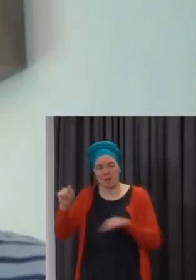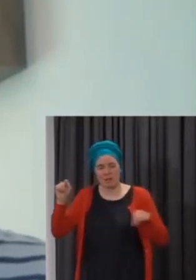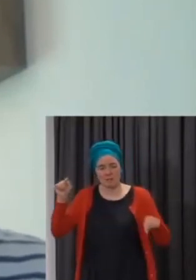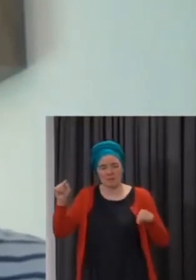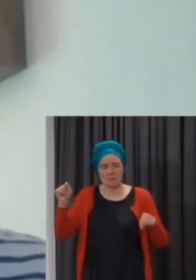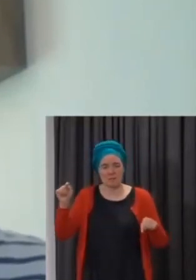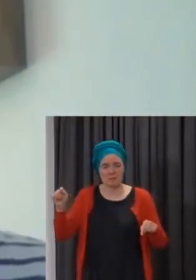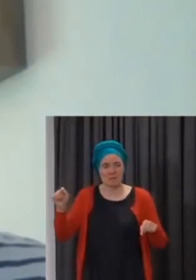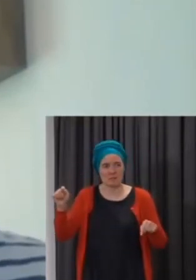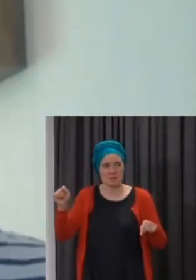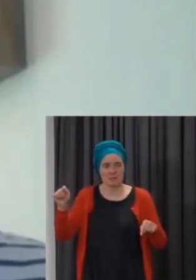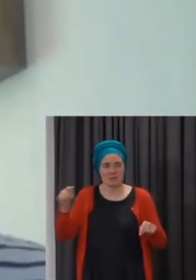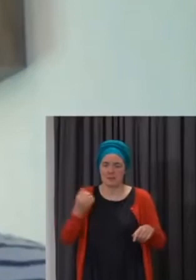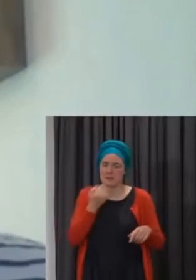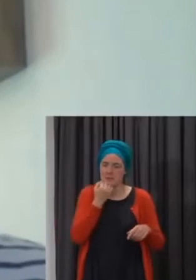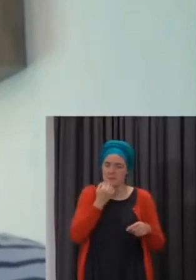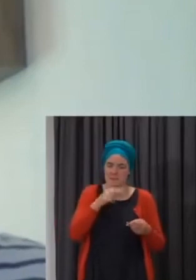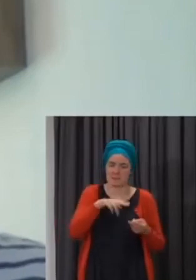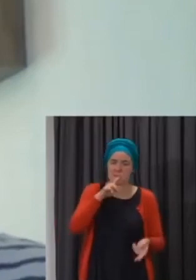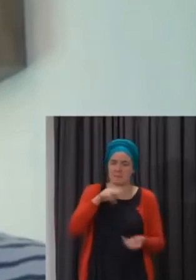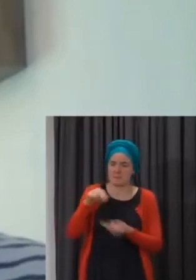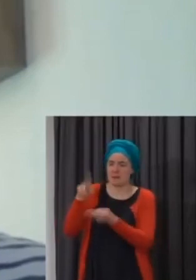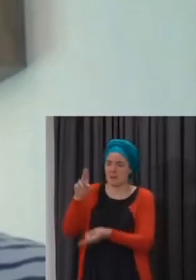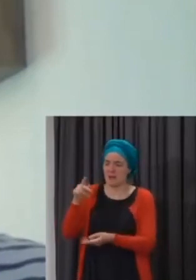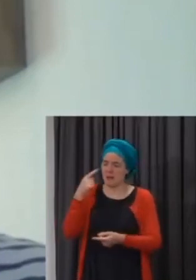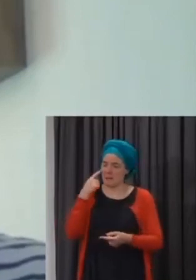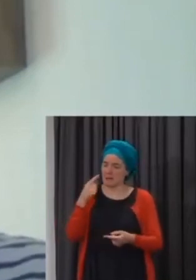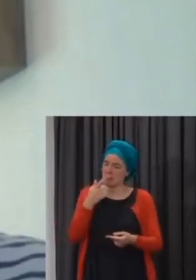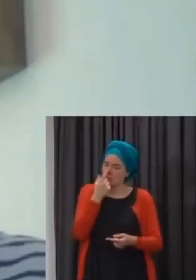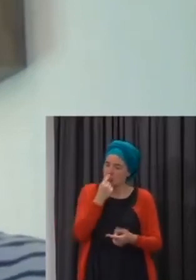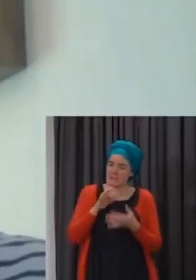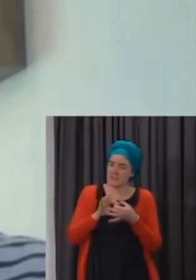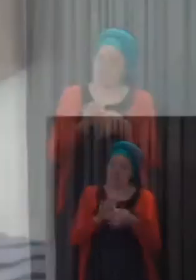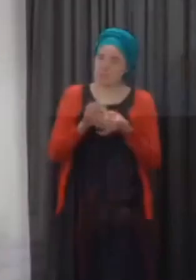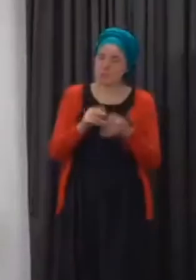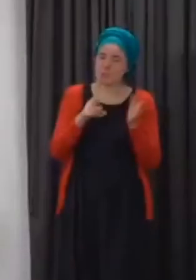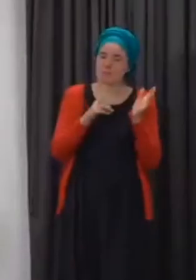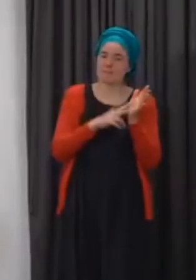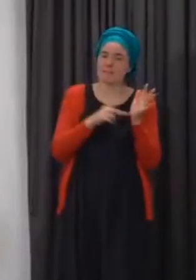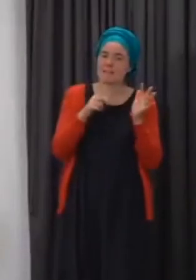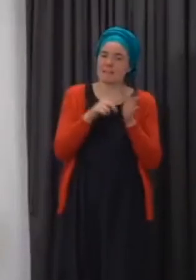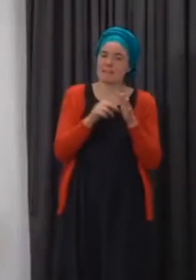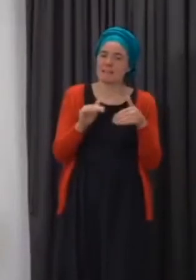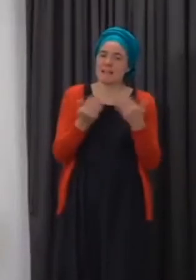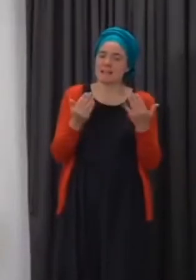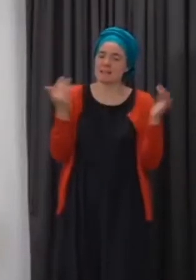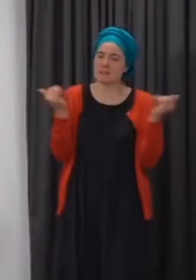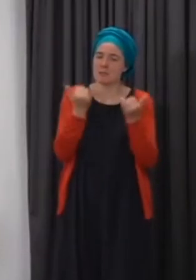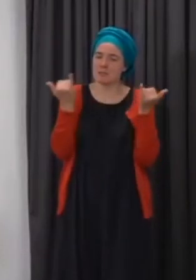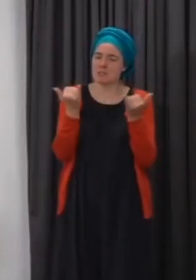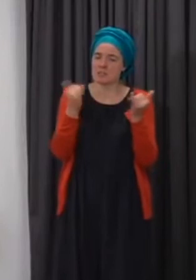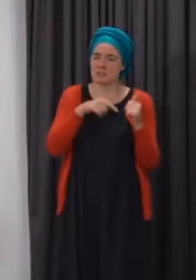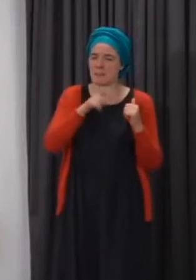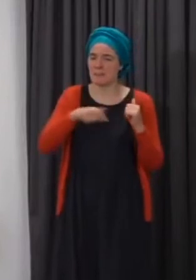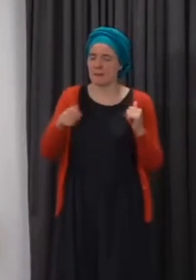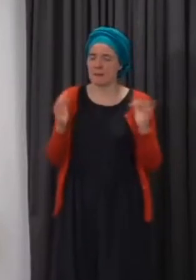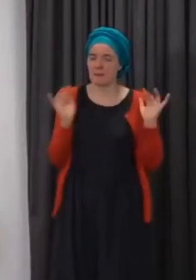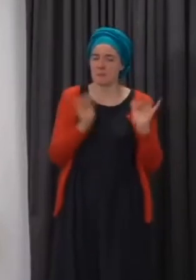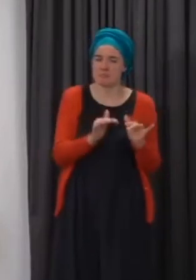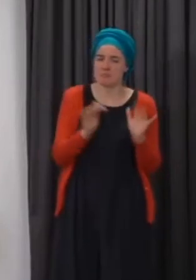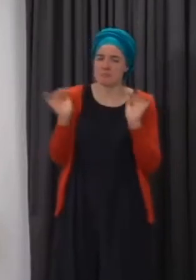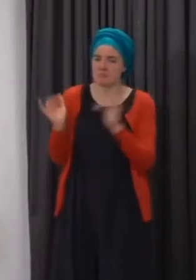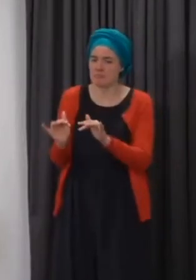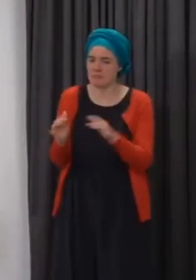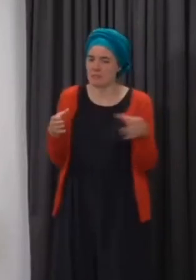related to the VE Day celebrations? I don't think it's really possible to link them back to events,